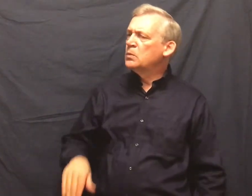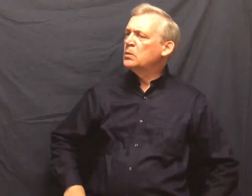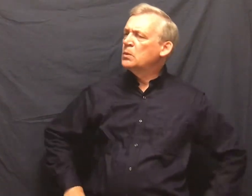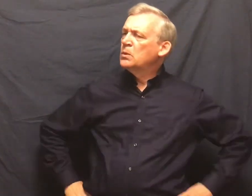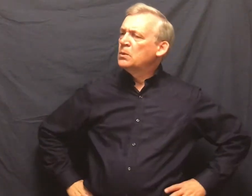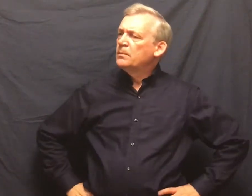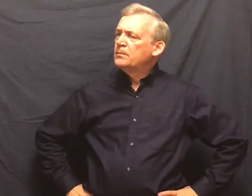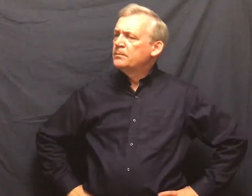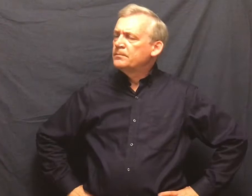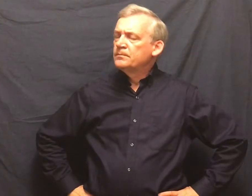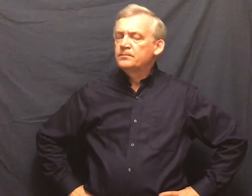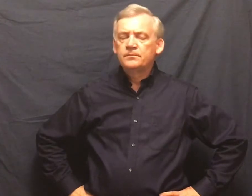Yeah.